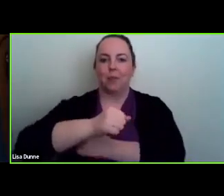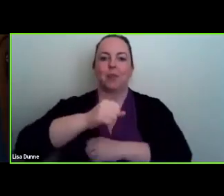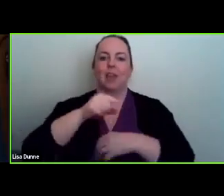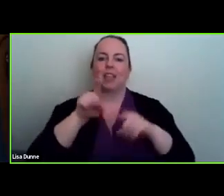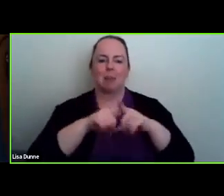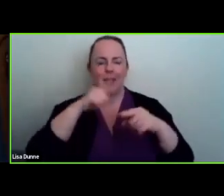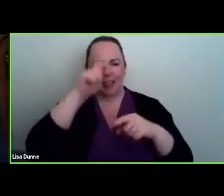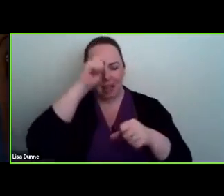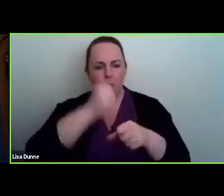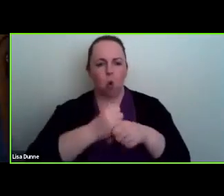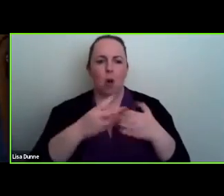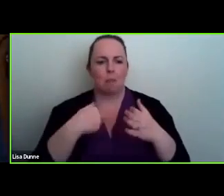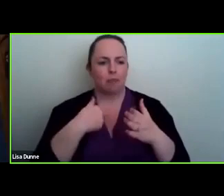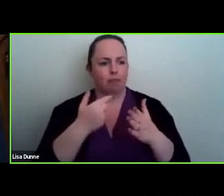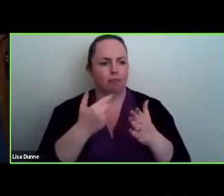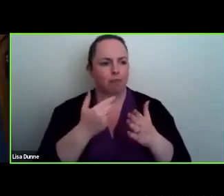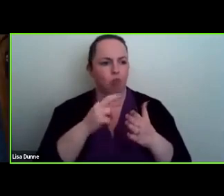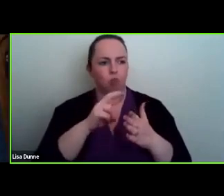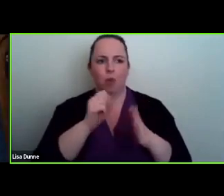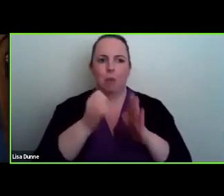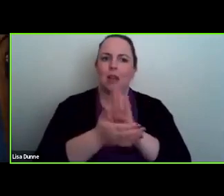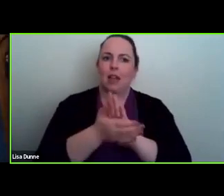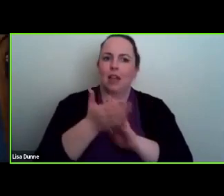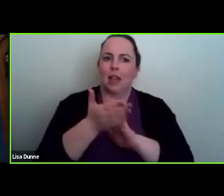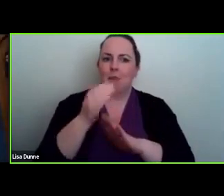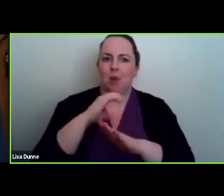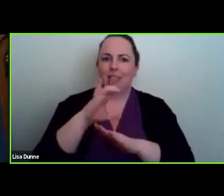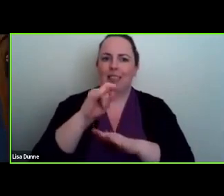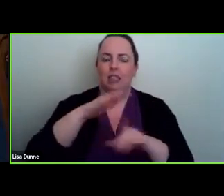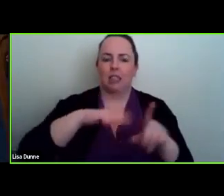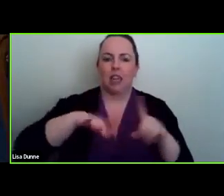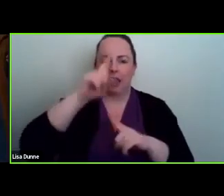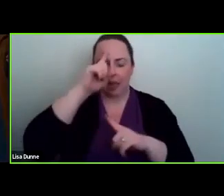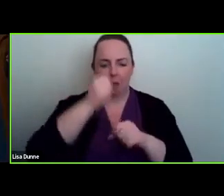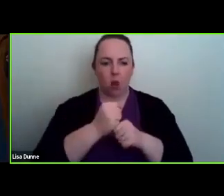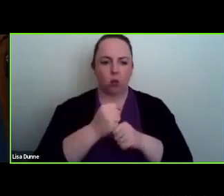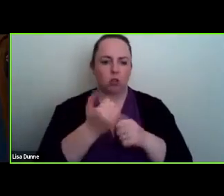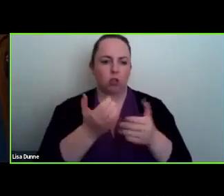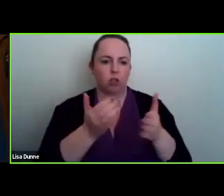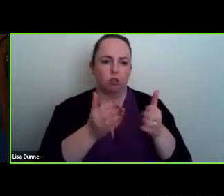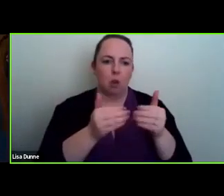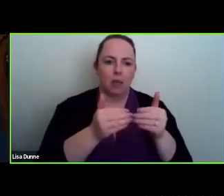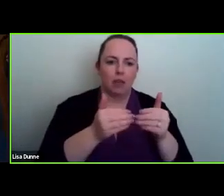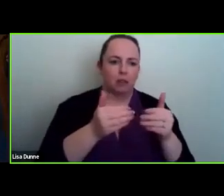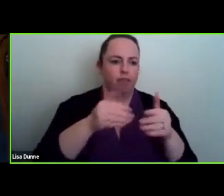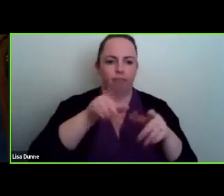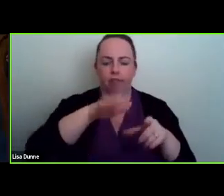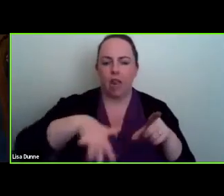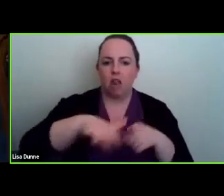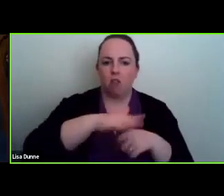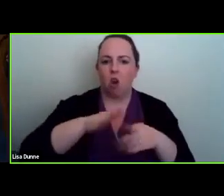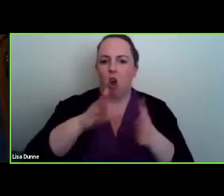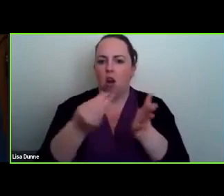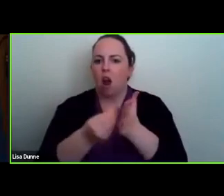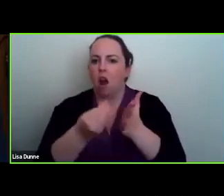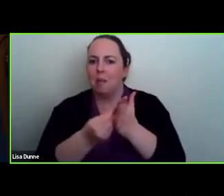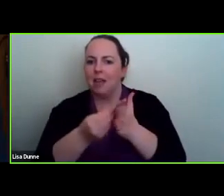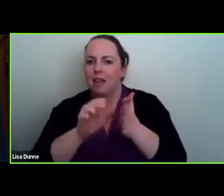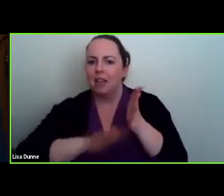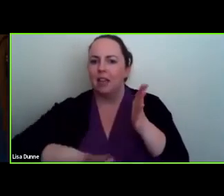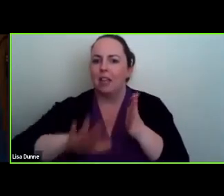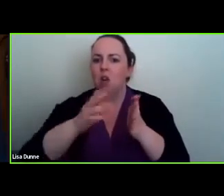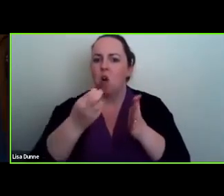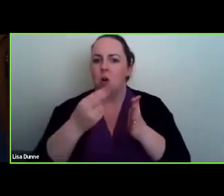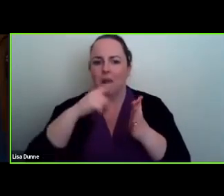think about when we are rebuilding our cities, when we are thinking about the pedestrianisation of retail spaces to ignite the economy, or if we are critiquing the ability to